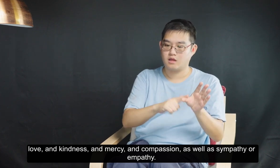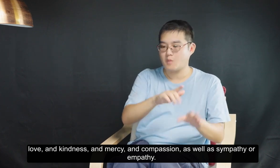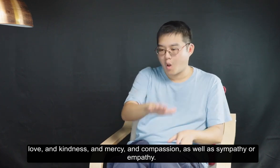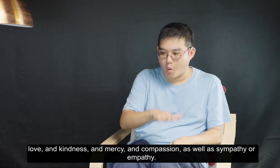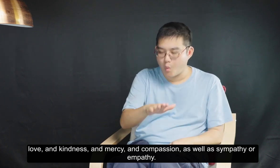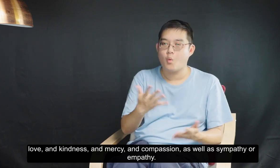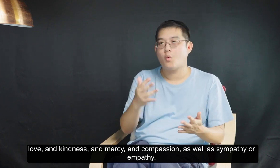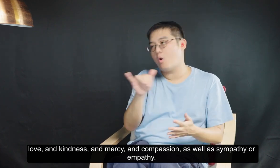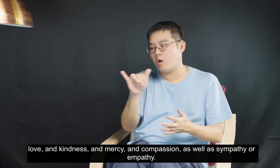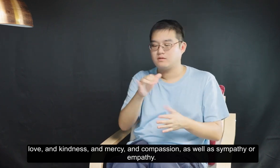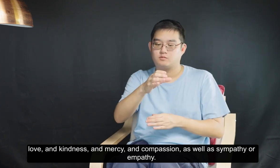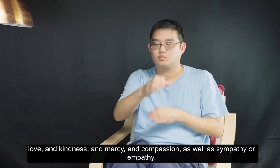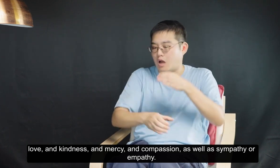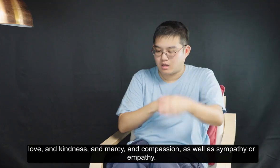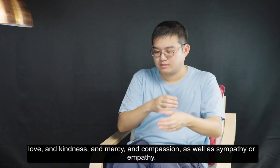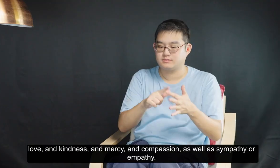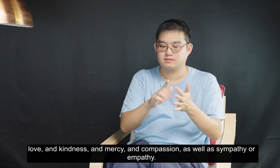or empathy.